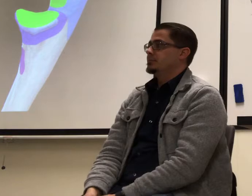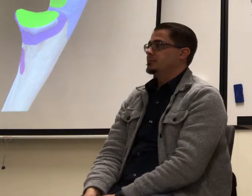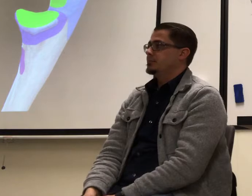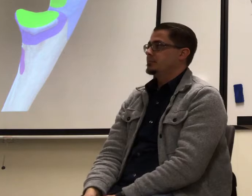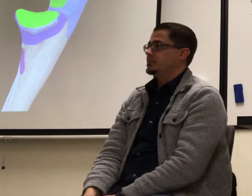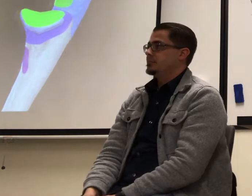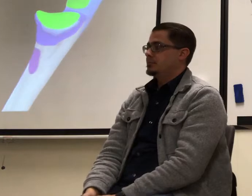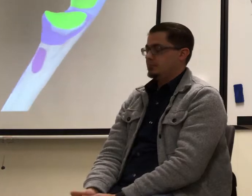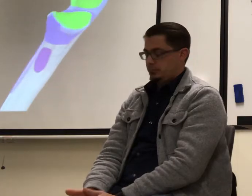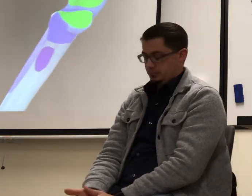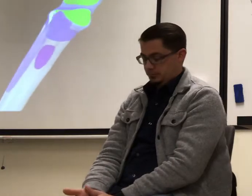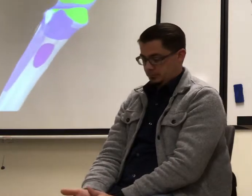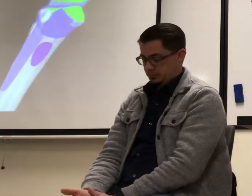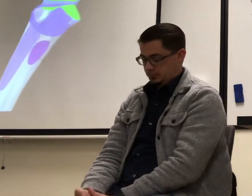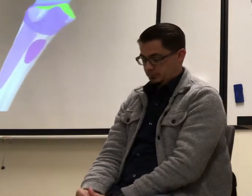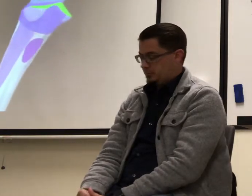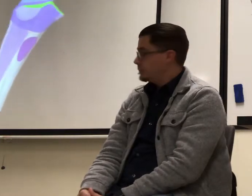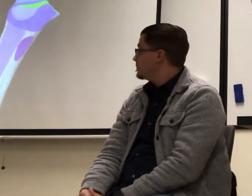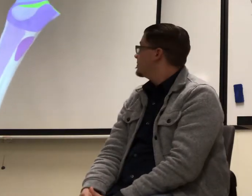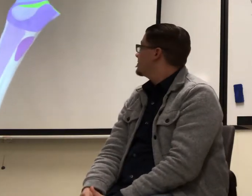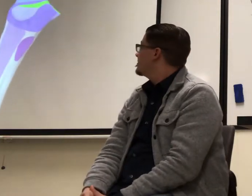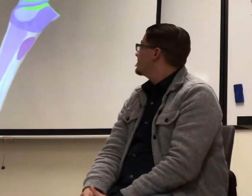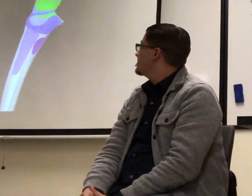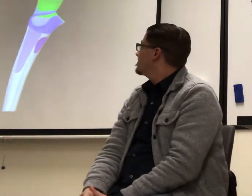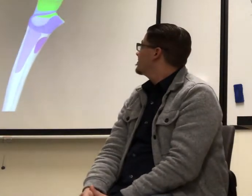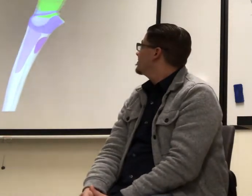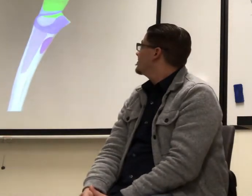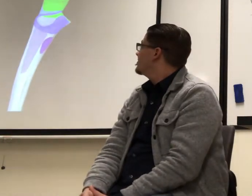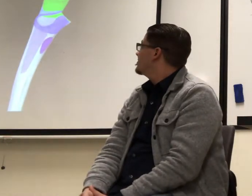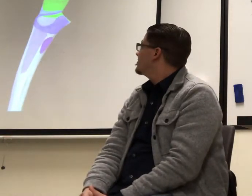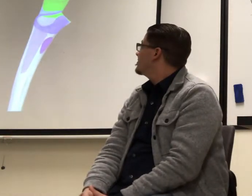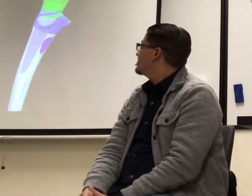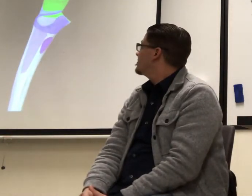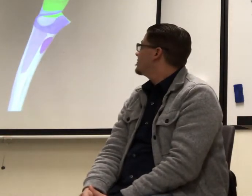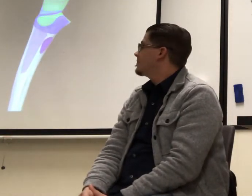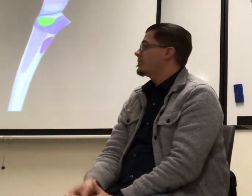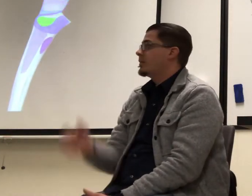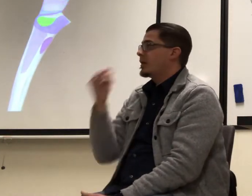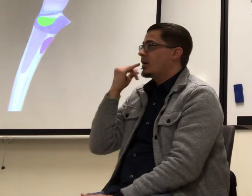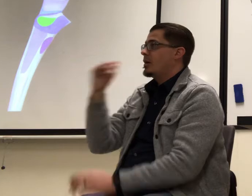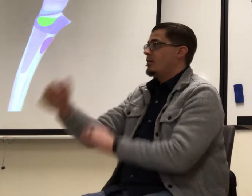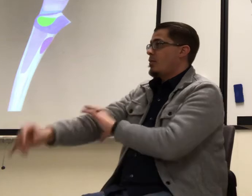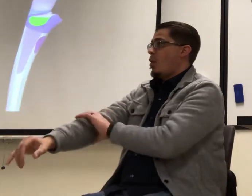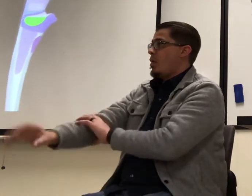Oh, okay. Then rotate it, that's on the inside.